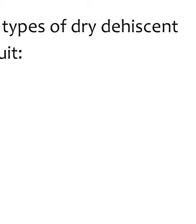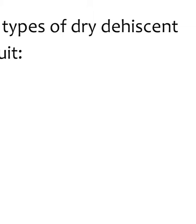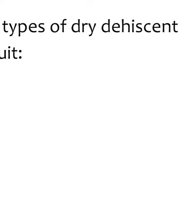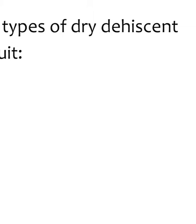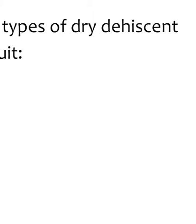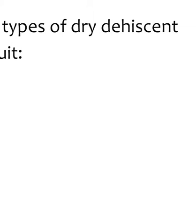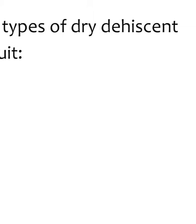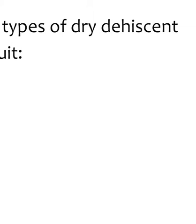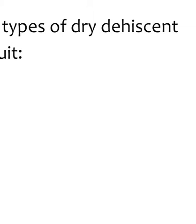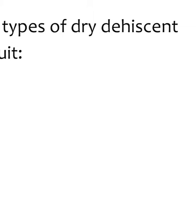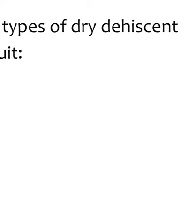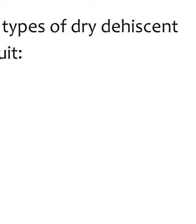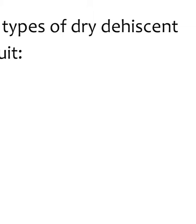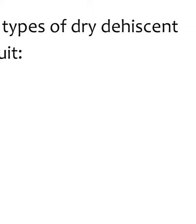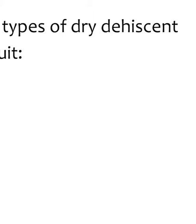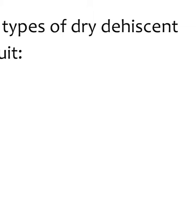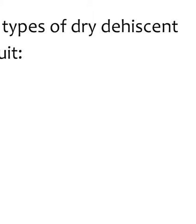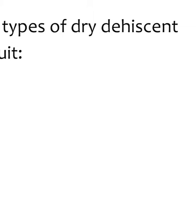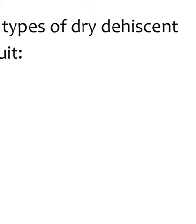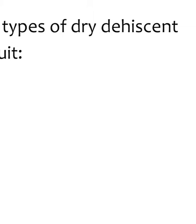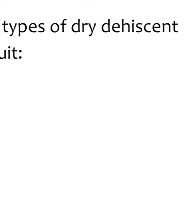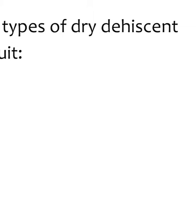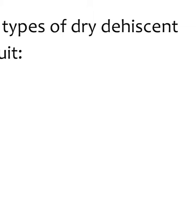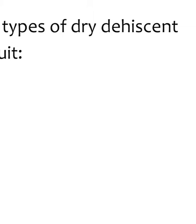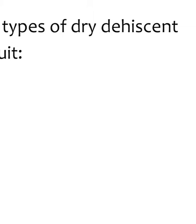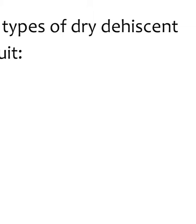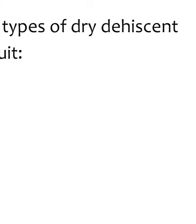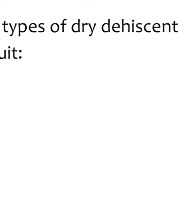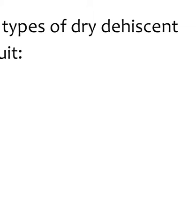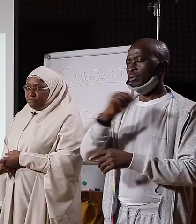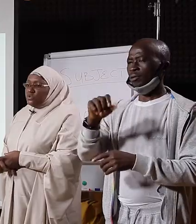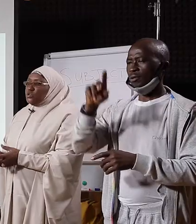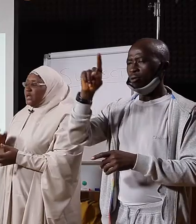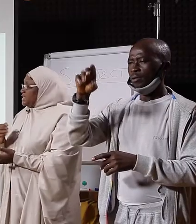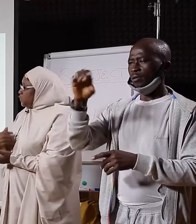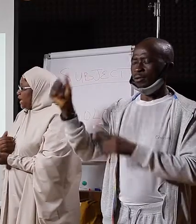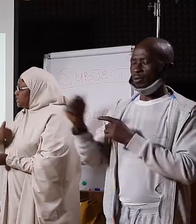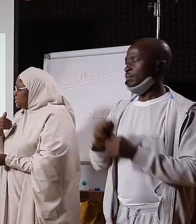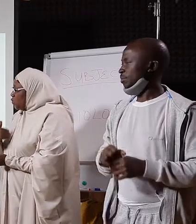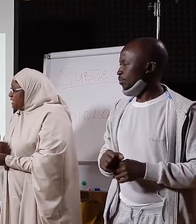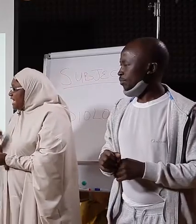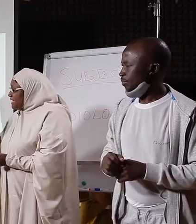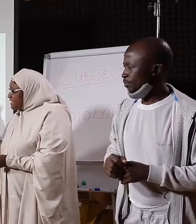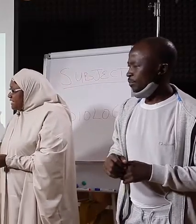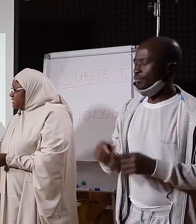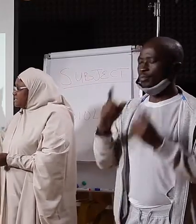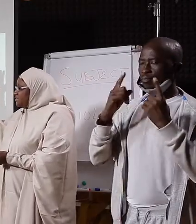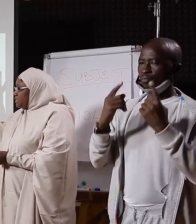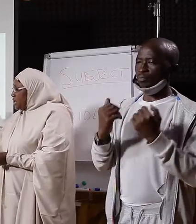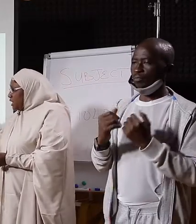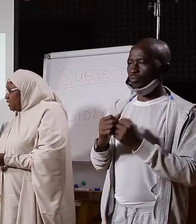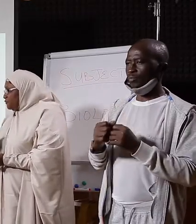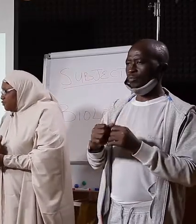we have follicle, we have capsule, and we have schizocarp. So let's look at what are